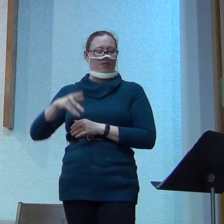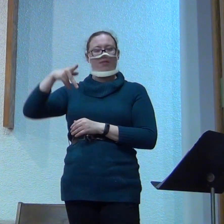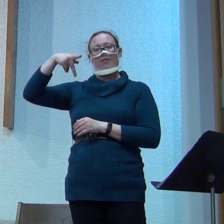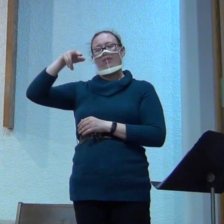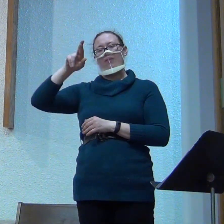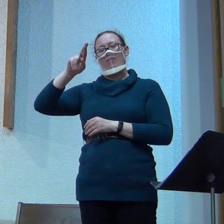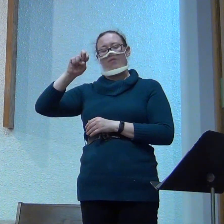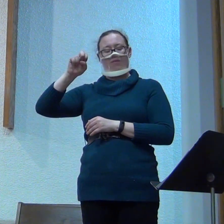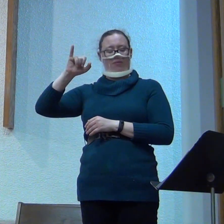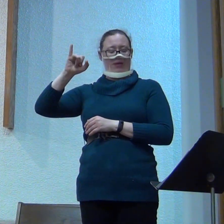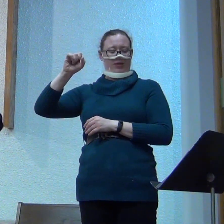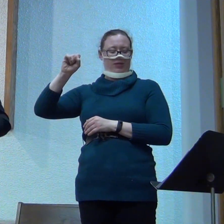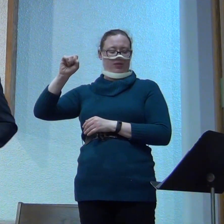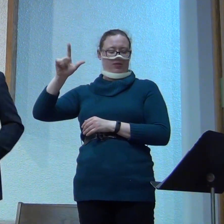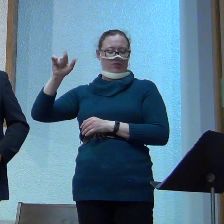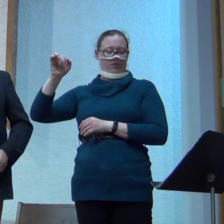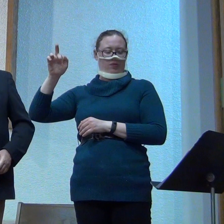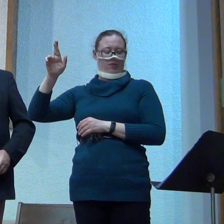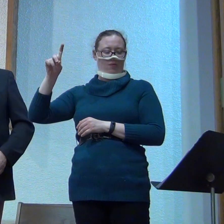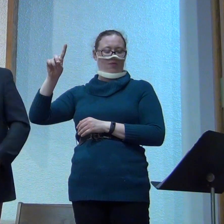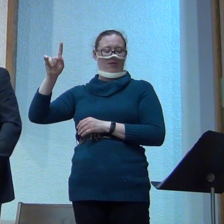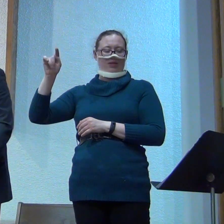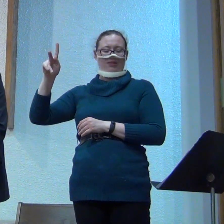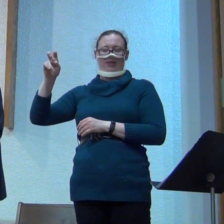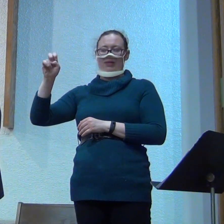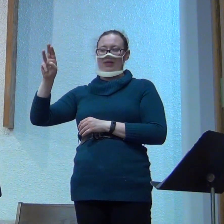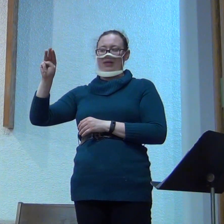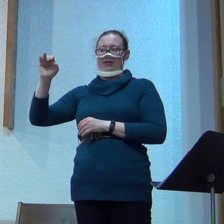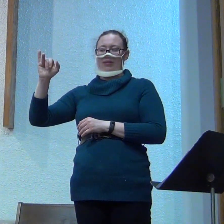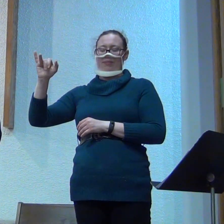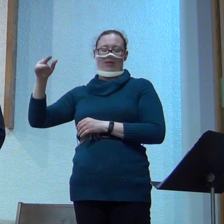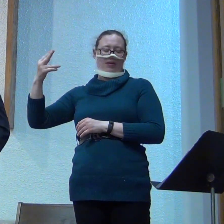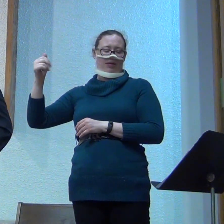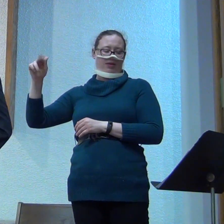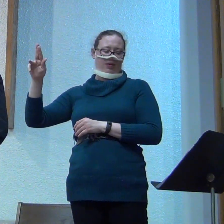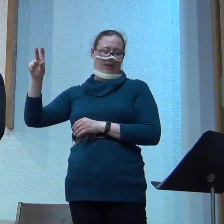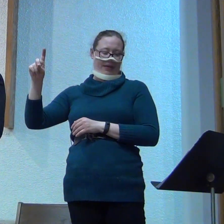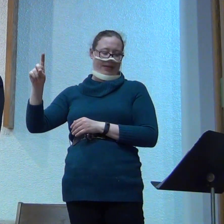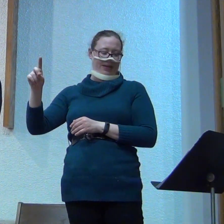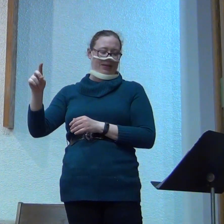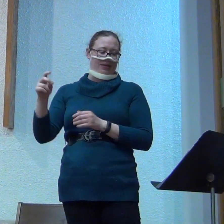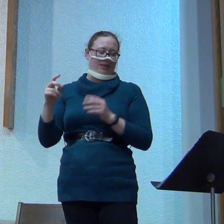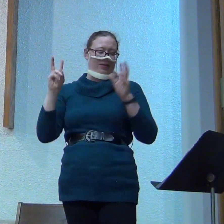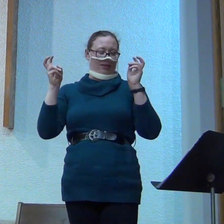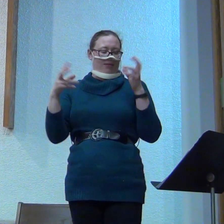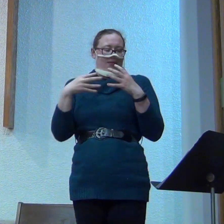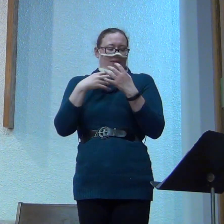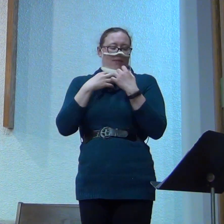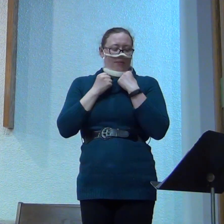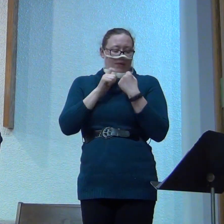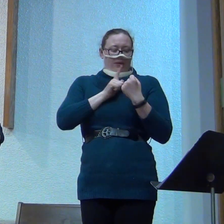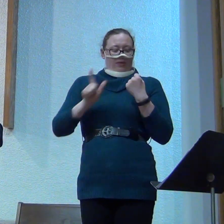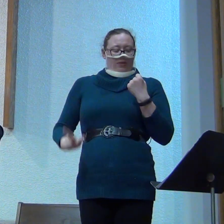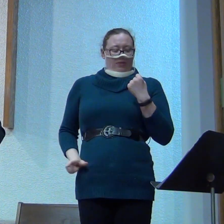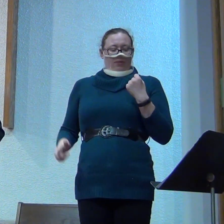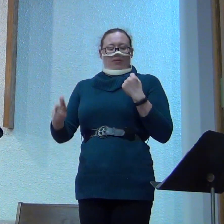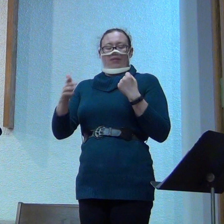"Precious Lord, Take My Hand." We'll sing the first two verses. We have it in your bulletin. We have it in the hymnal.